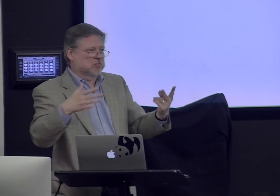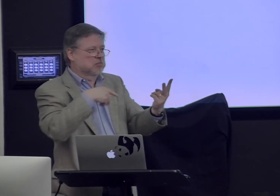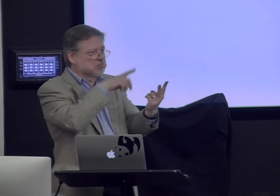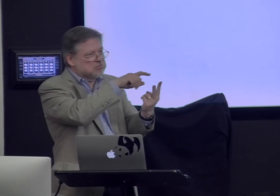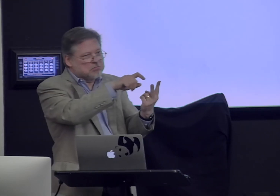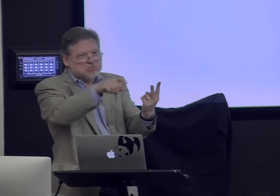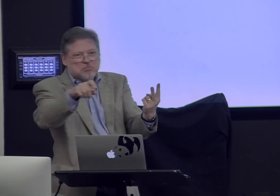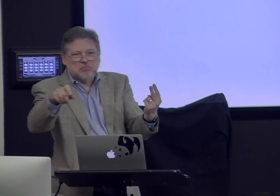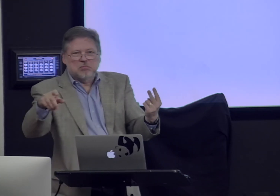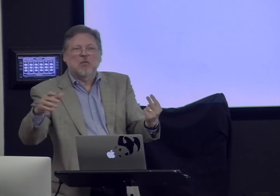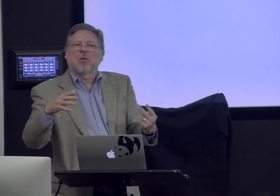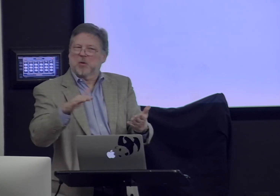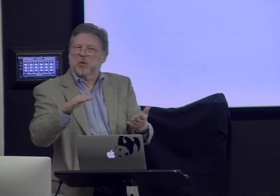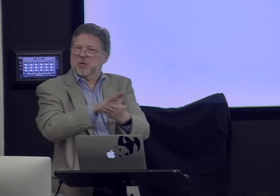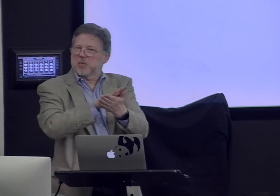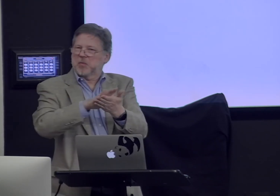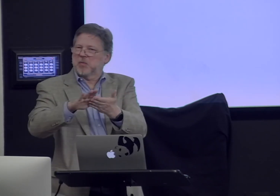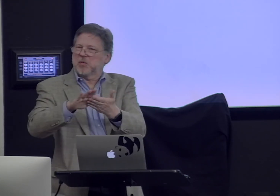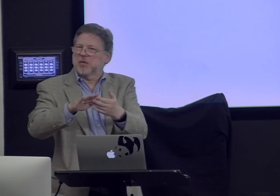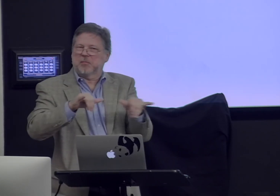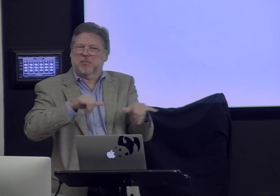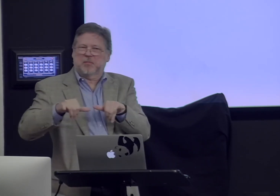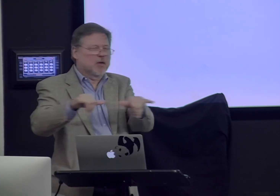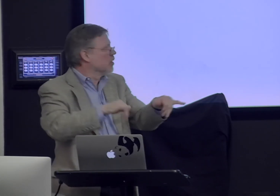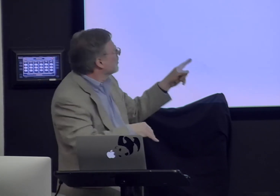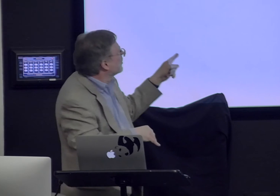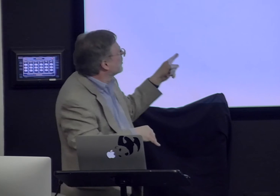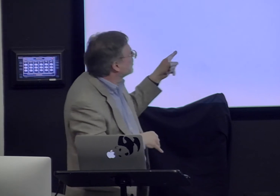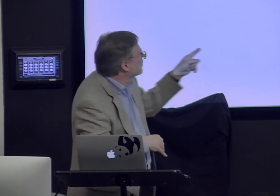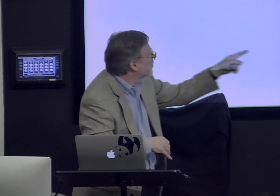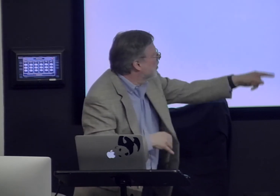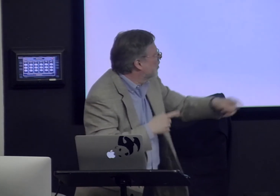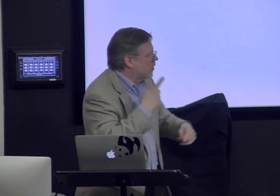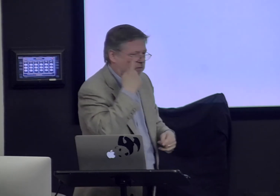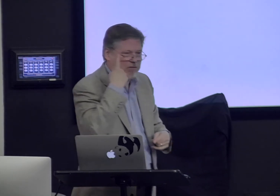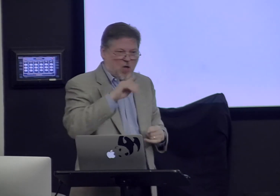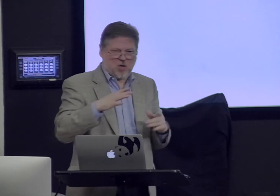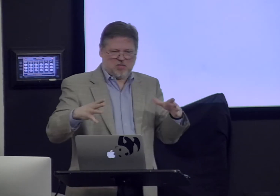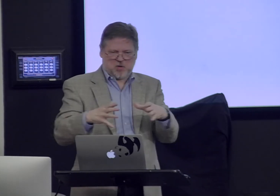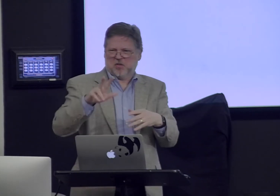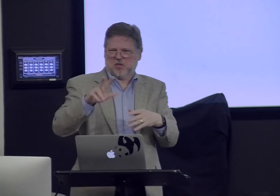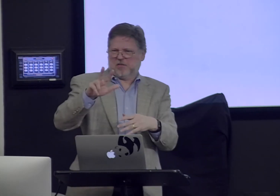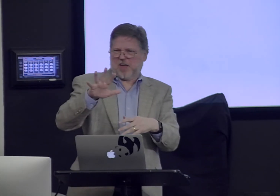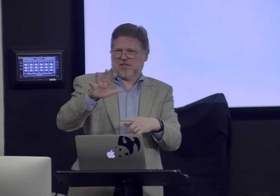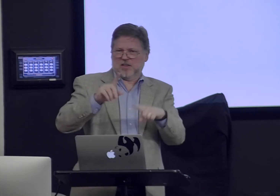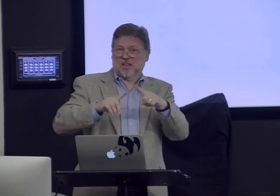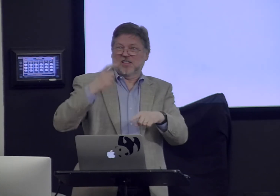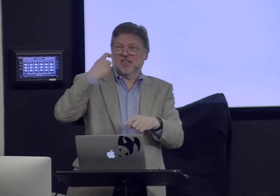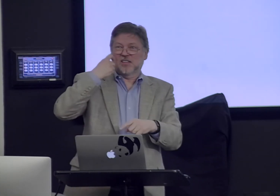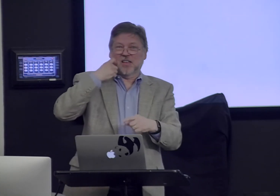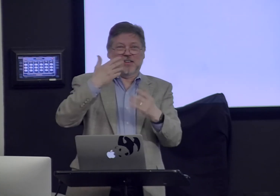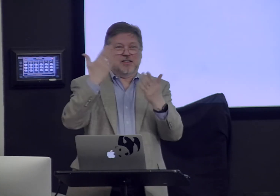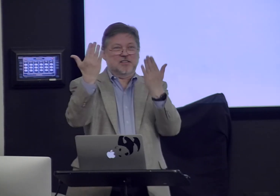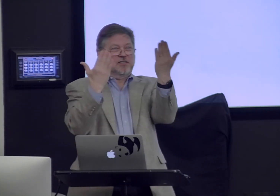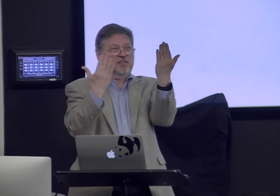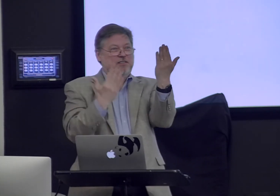did another study where we interviewed pairs of siblings that were here at Gallaudet. So they're a younger generation cohort